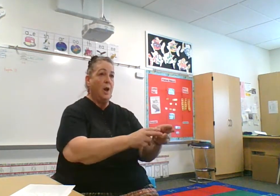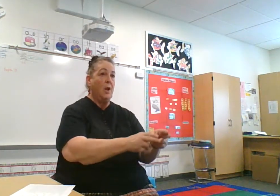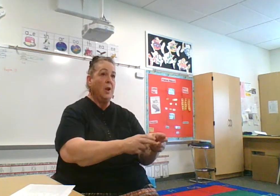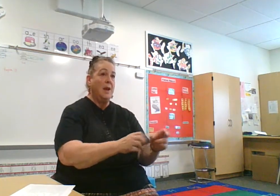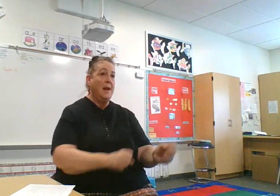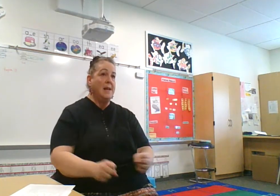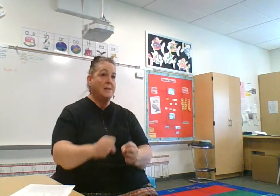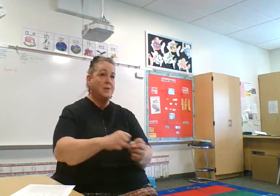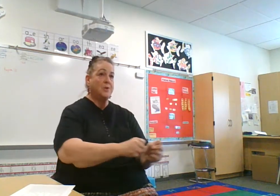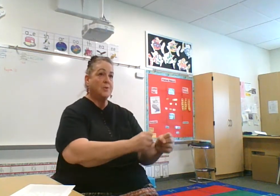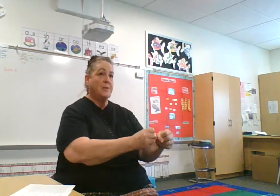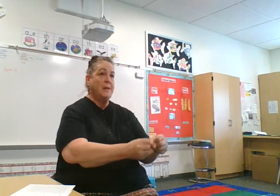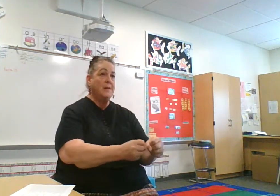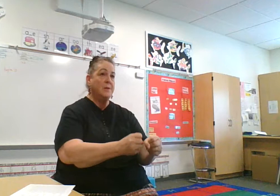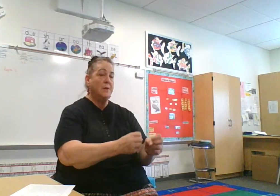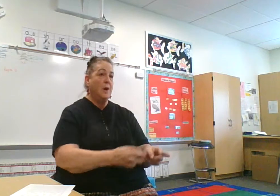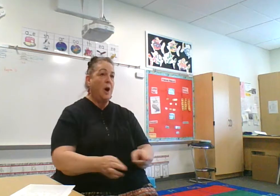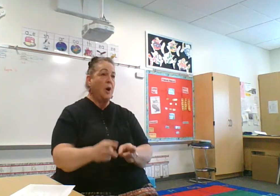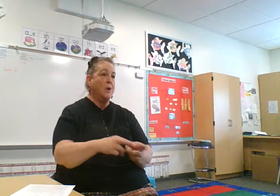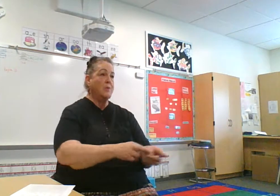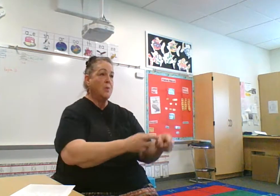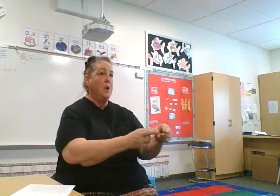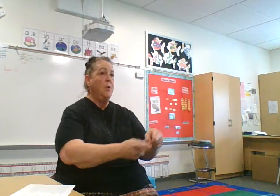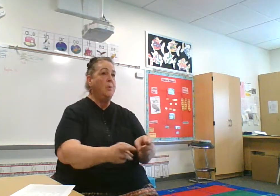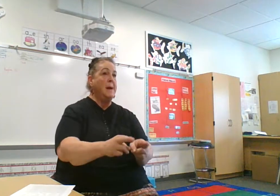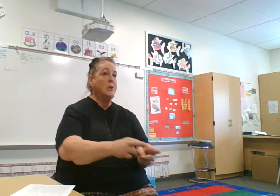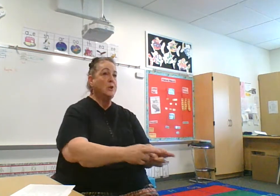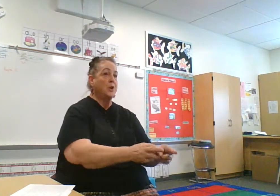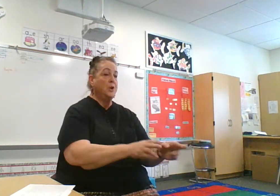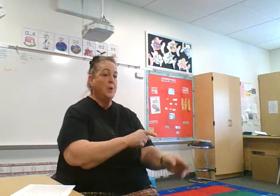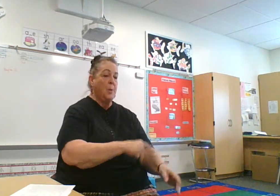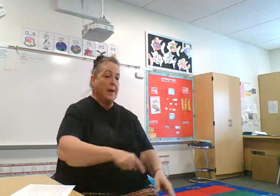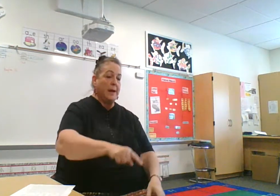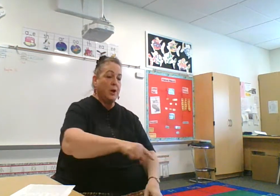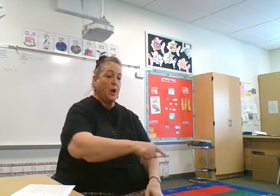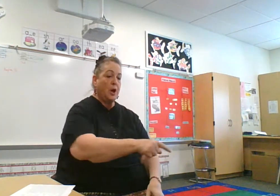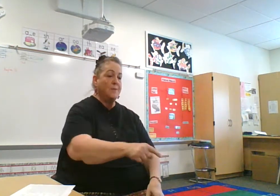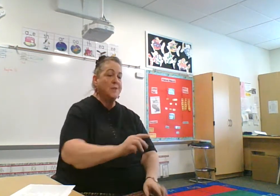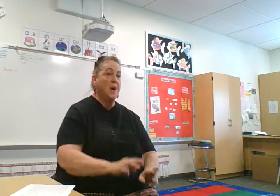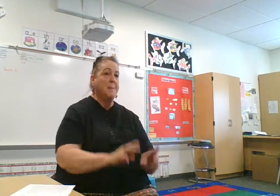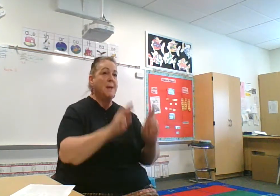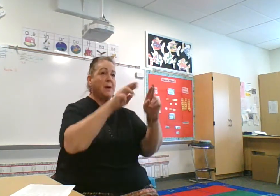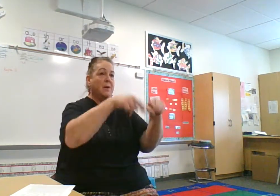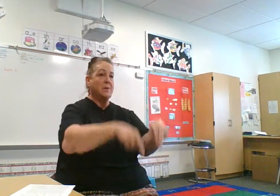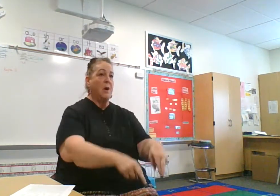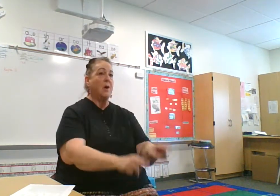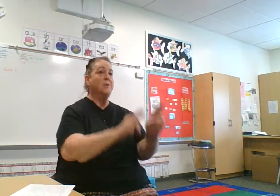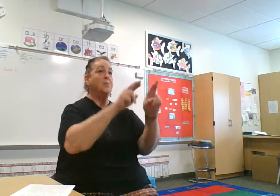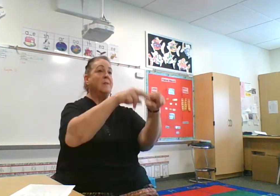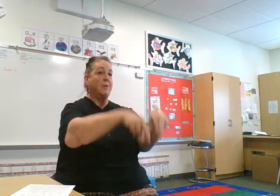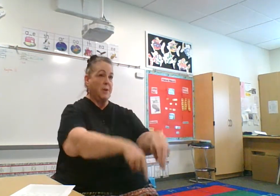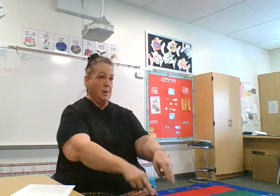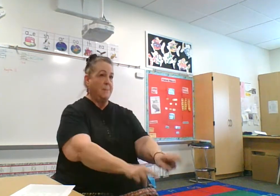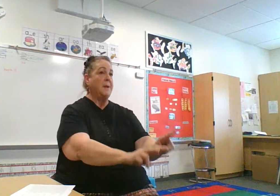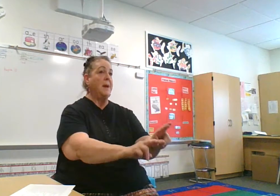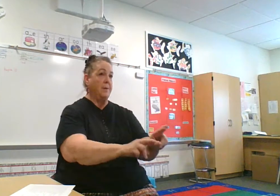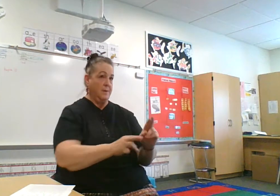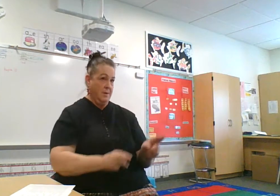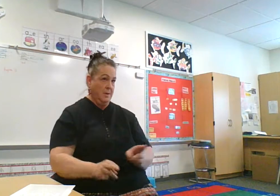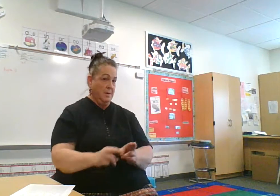hall, S is street, R is road. Make sure you're going in curves, not up and down, because R is river going up and down.